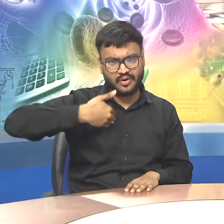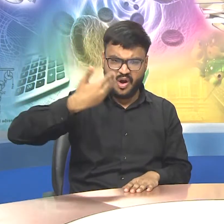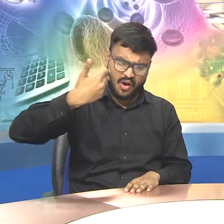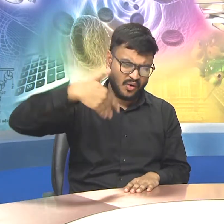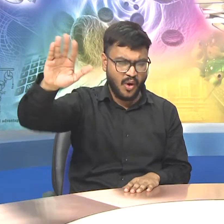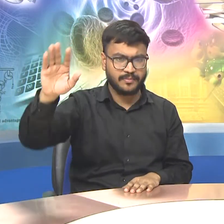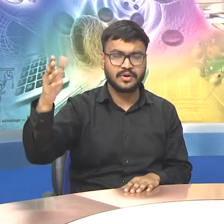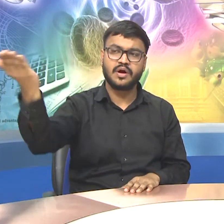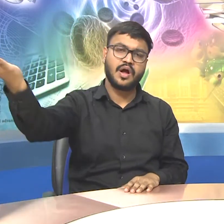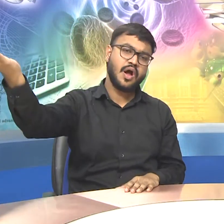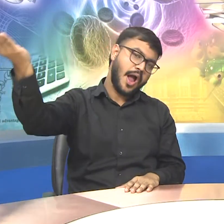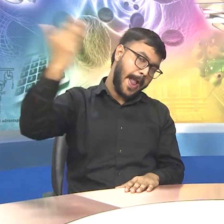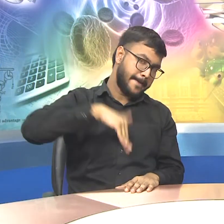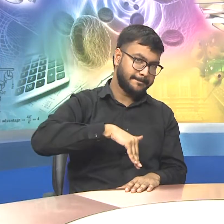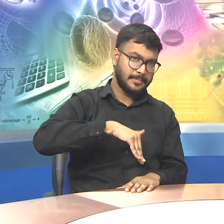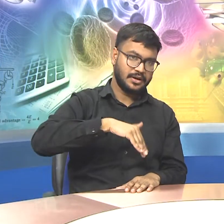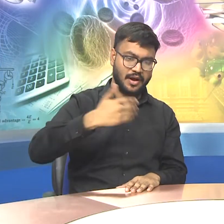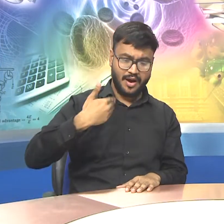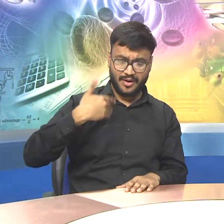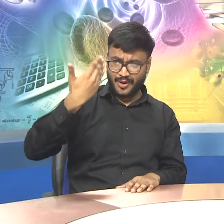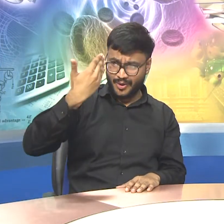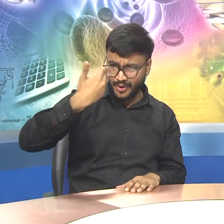Second is go and come.